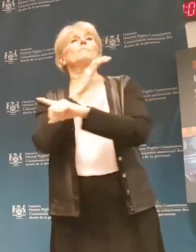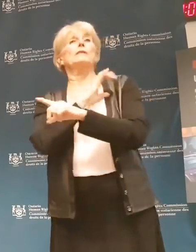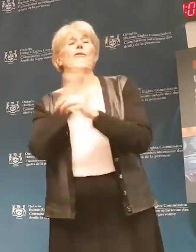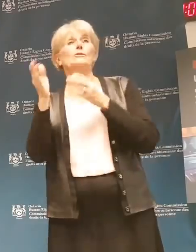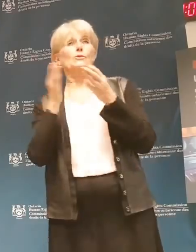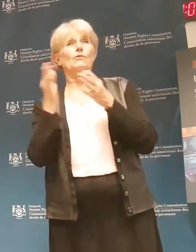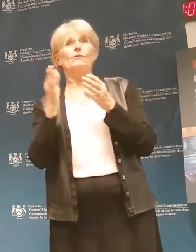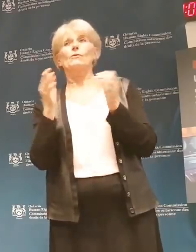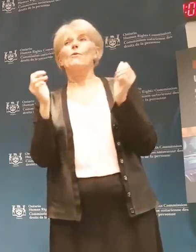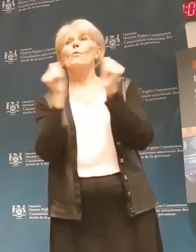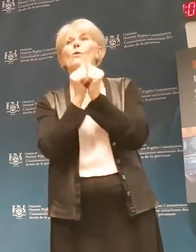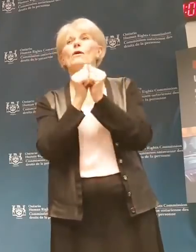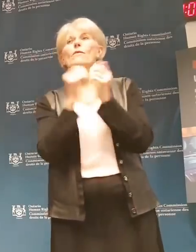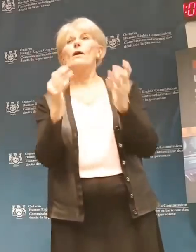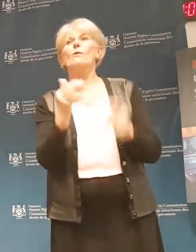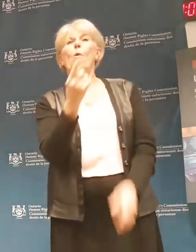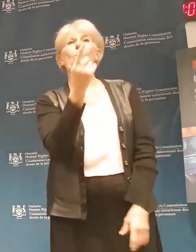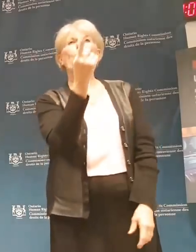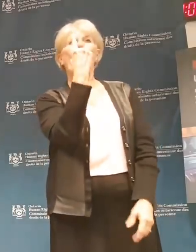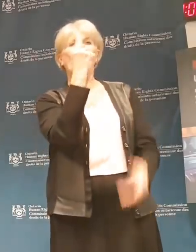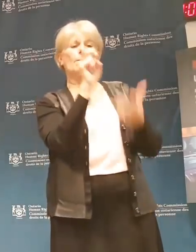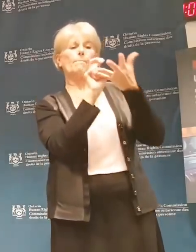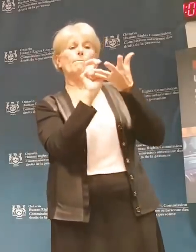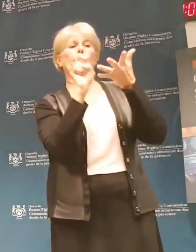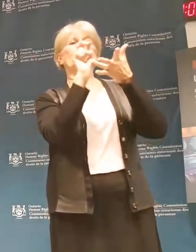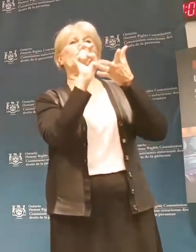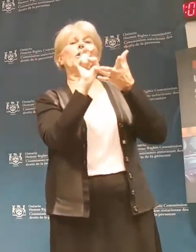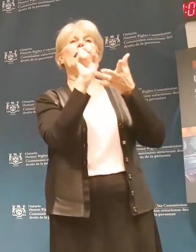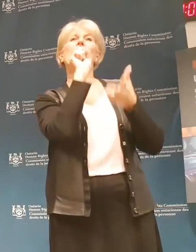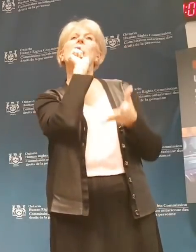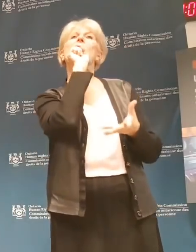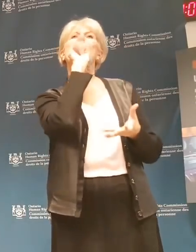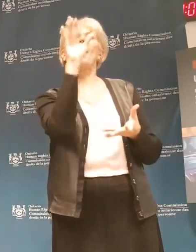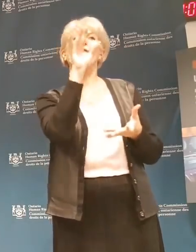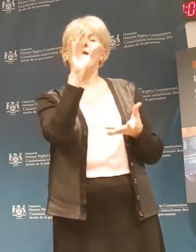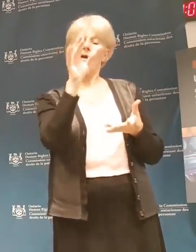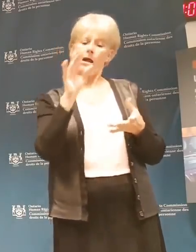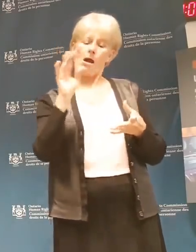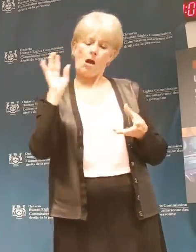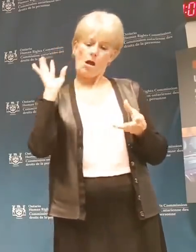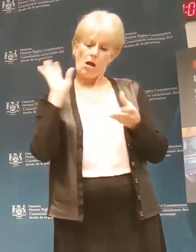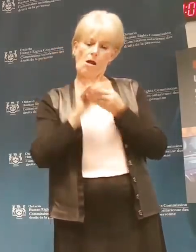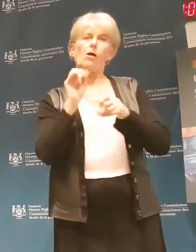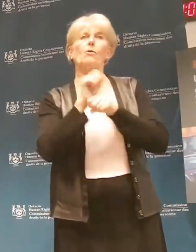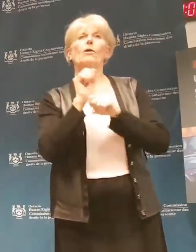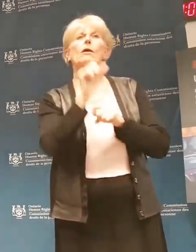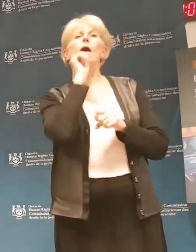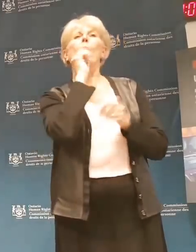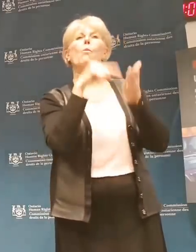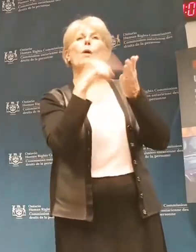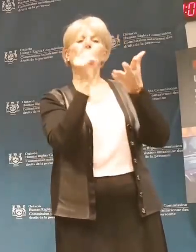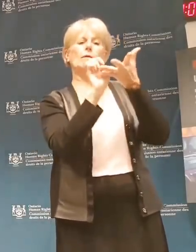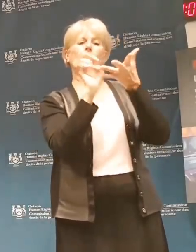service without a single promotion in their entire career. And it wasn't until